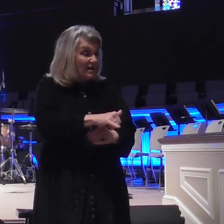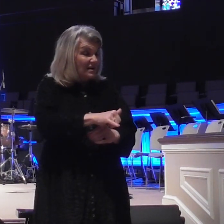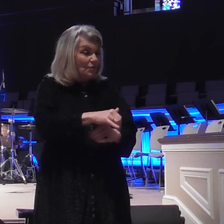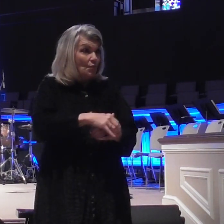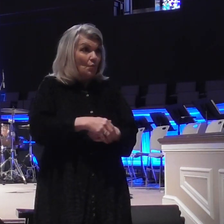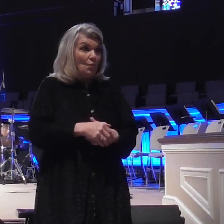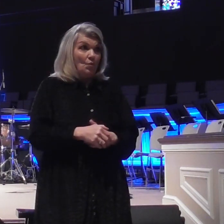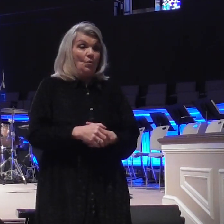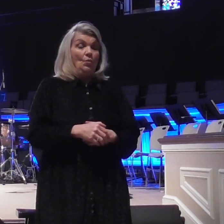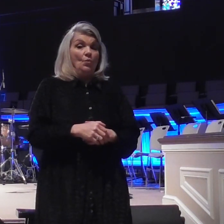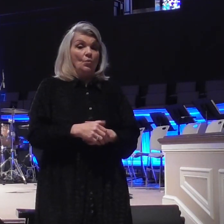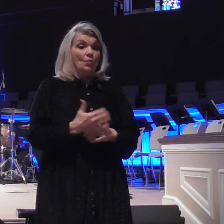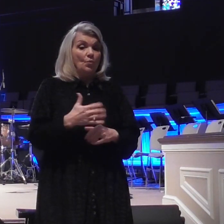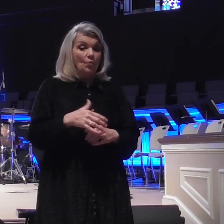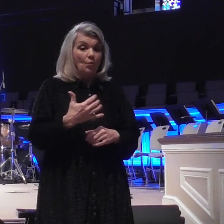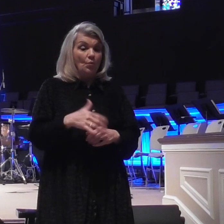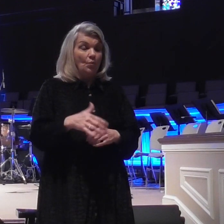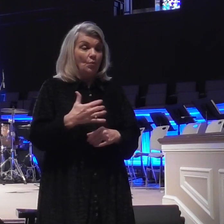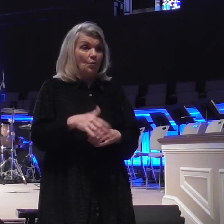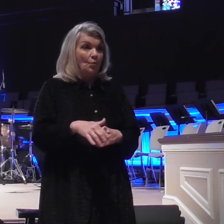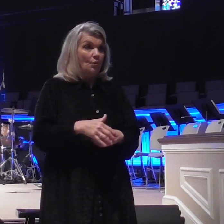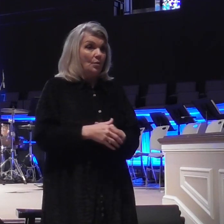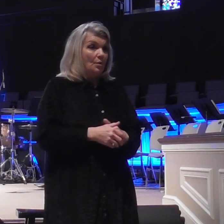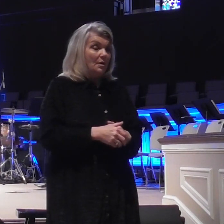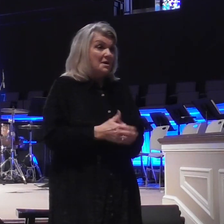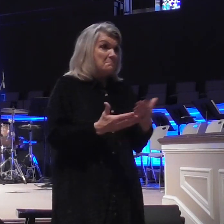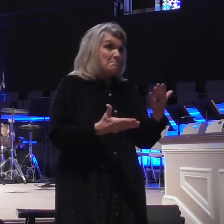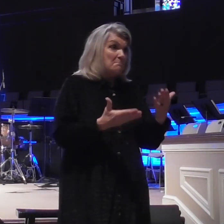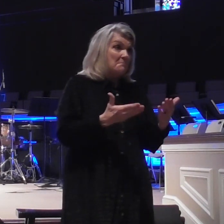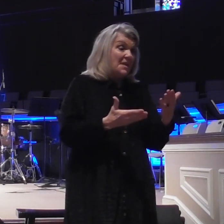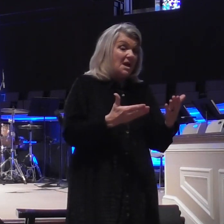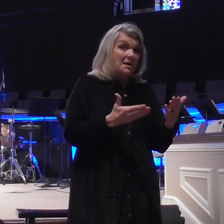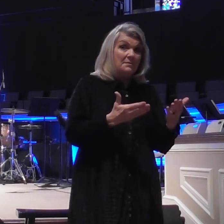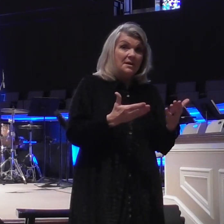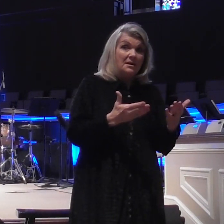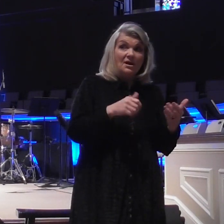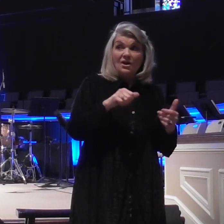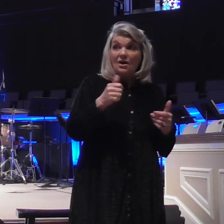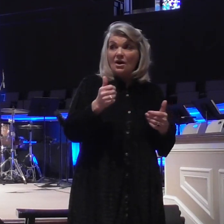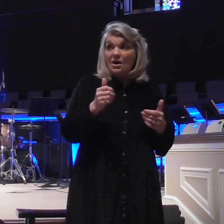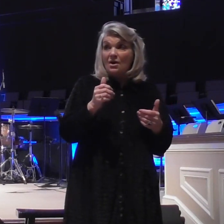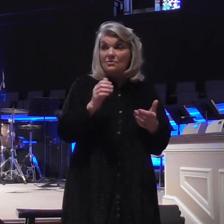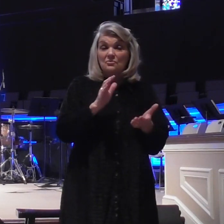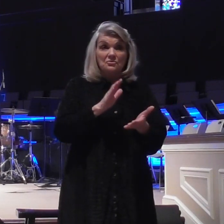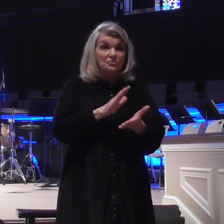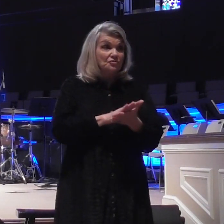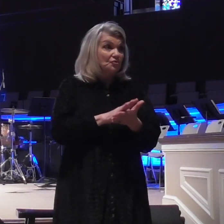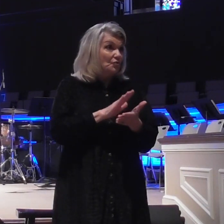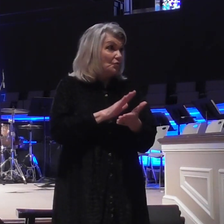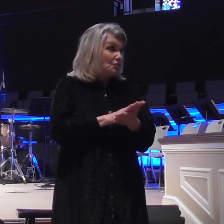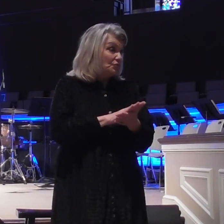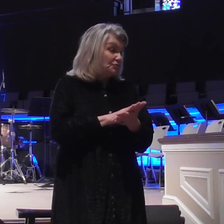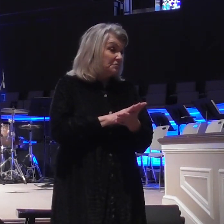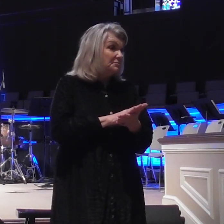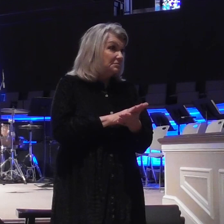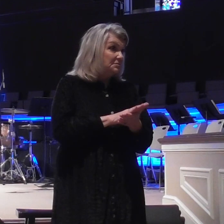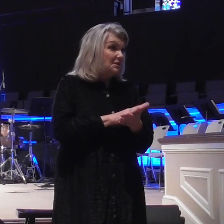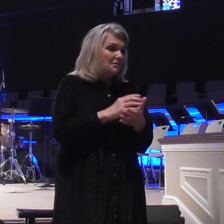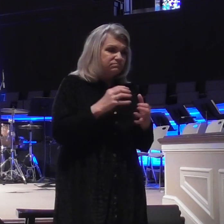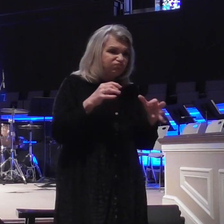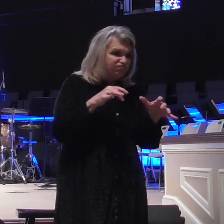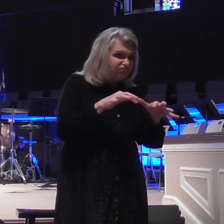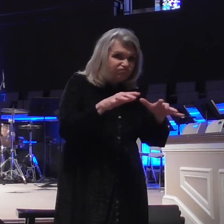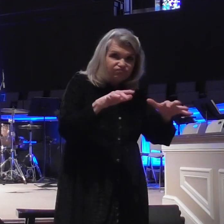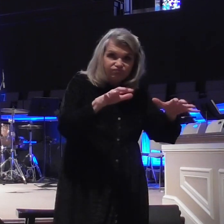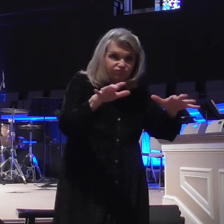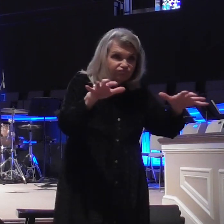And you're out of your tree if you think it's not happening at the school you love. Because that's how pervasive it is, and it is a lie.